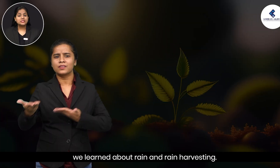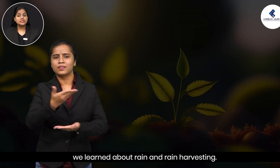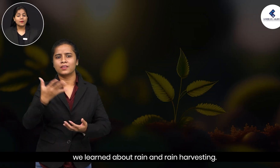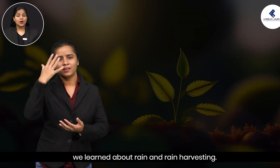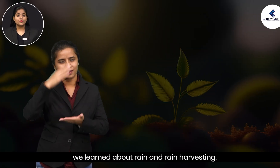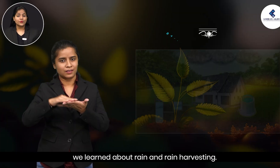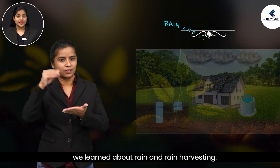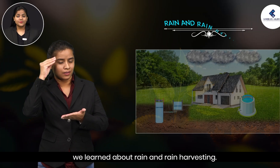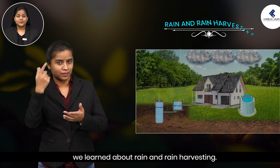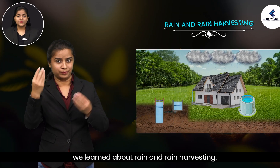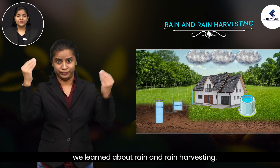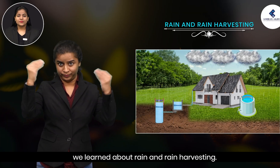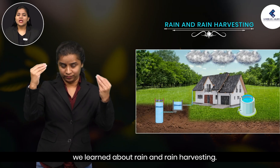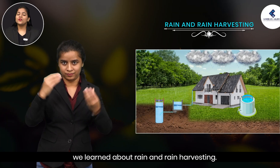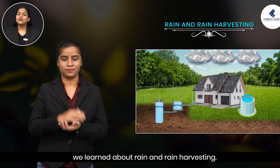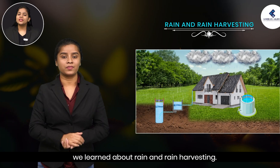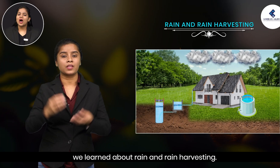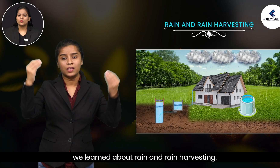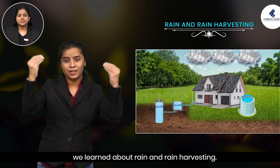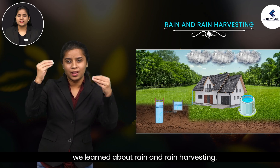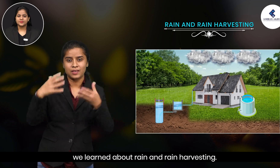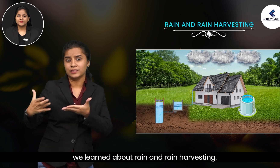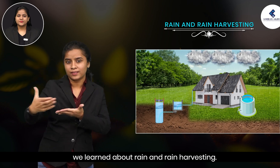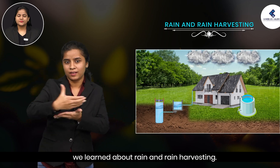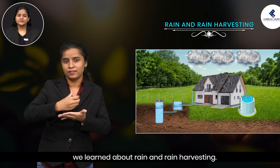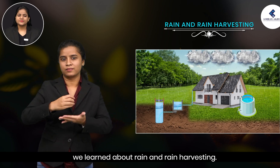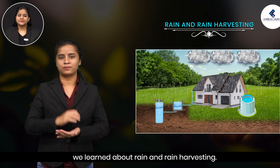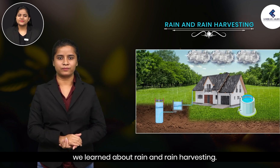we learned about rain and rain harvesting.